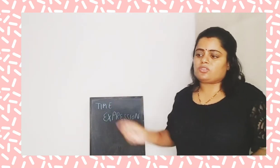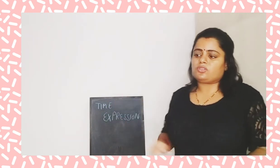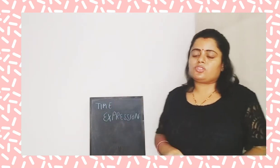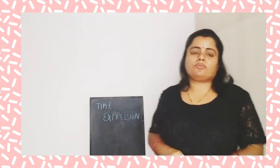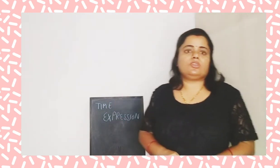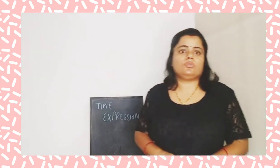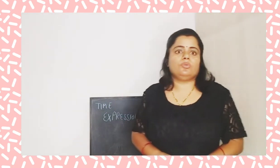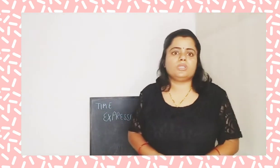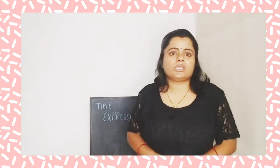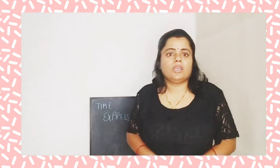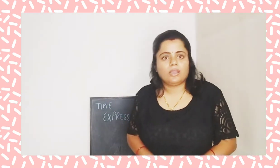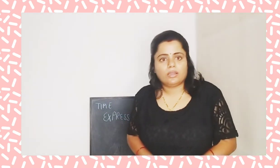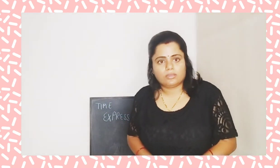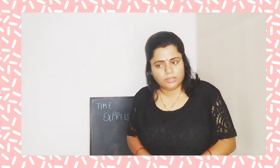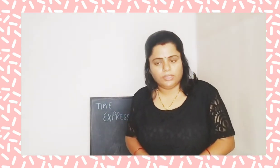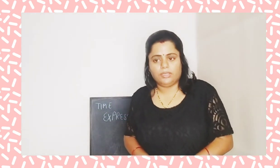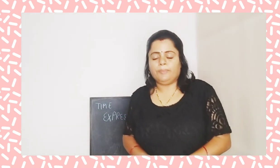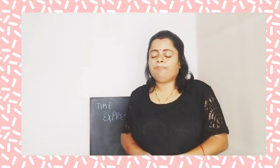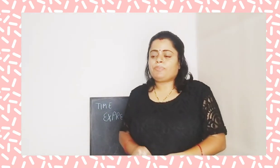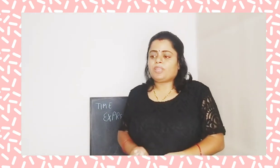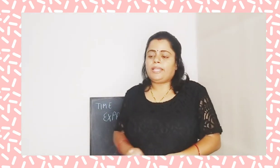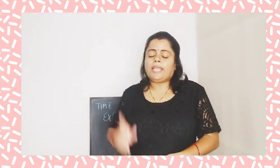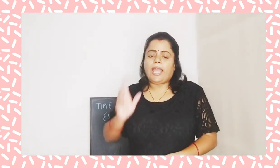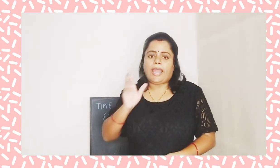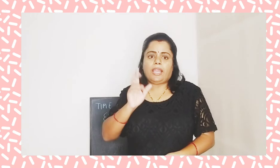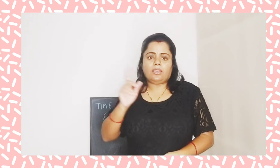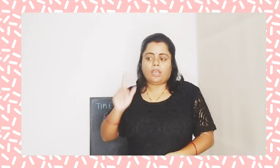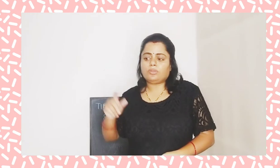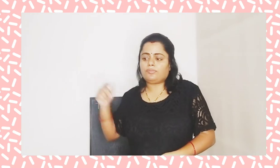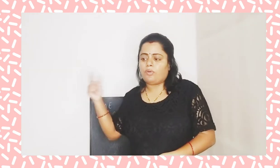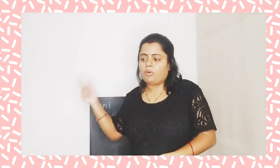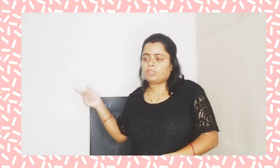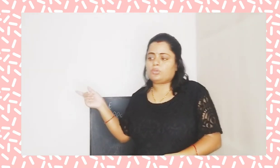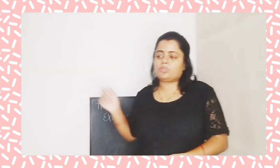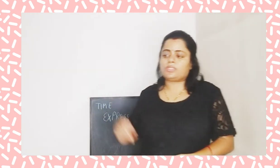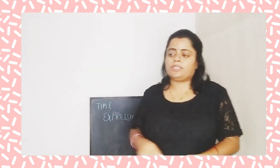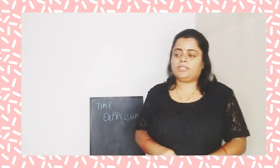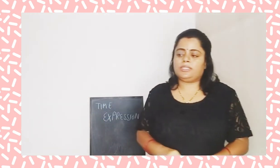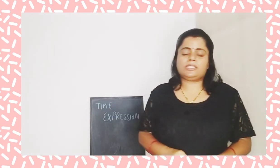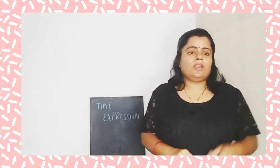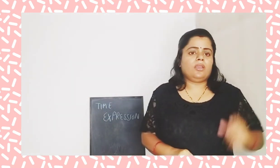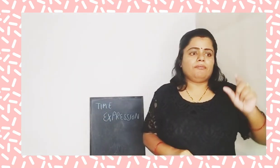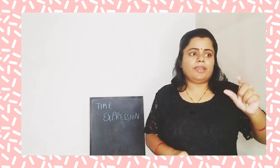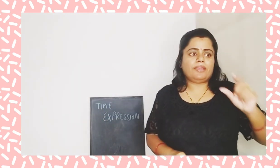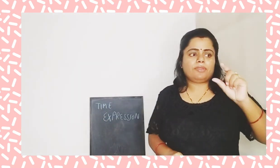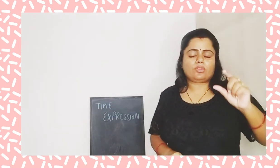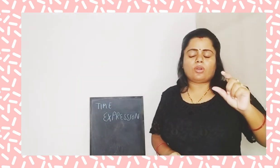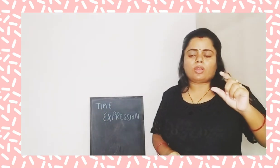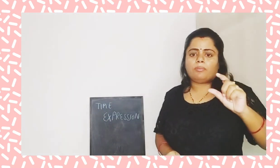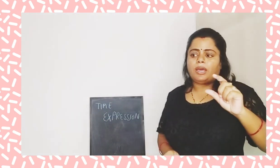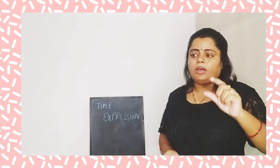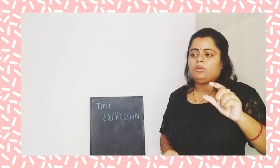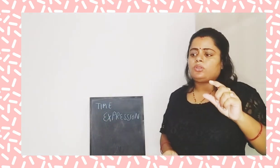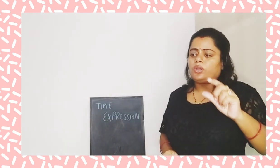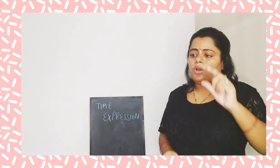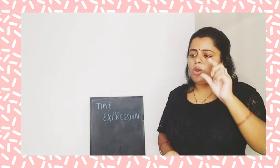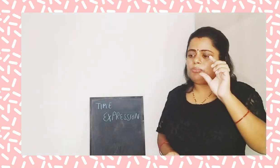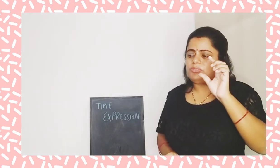time expressions we use the, right? And now the fourth use is when we talk about